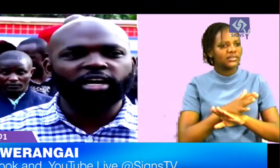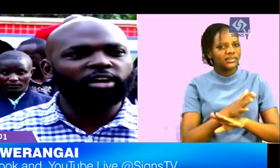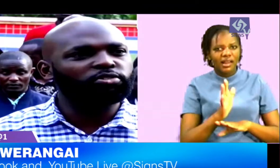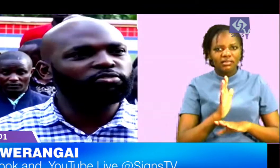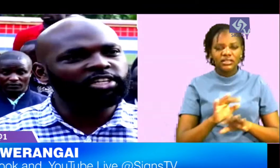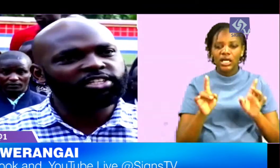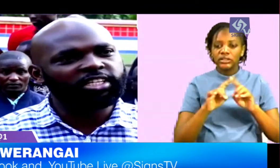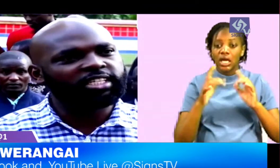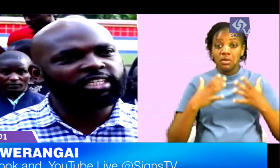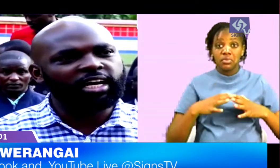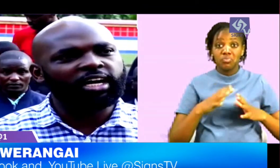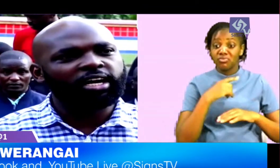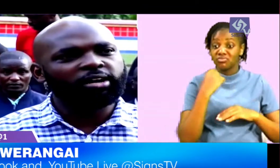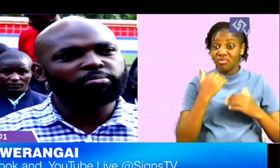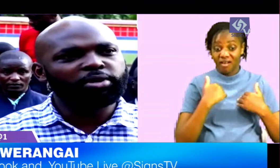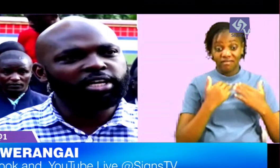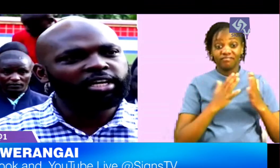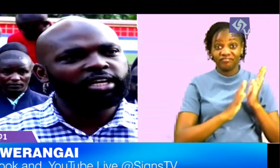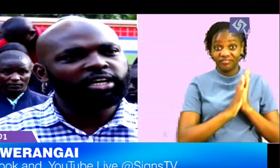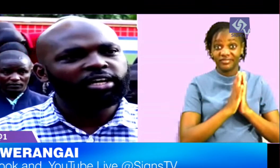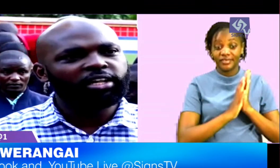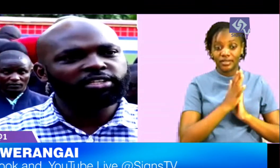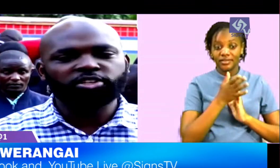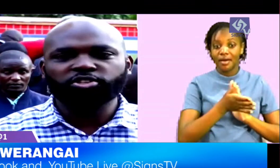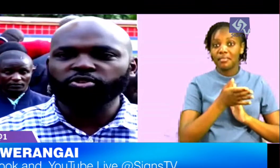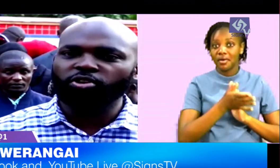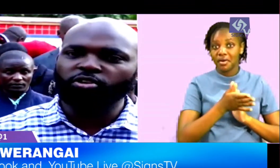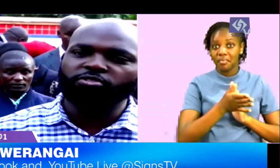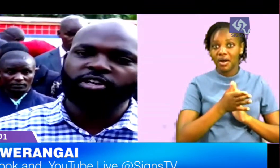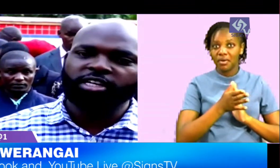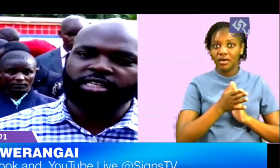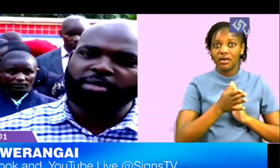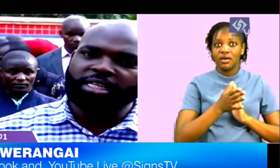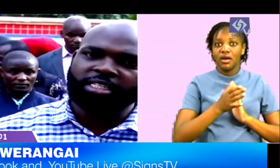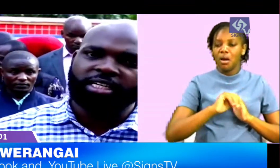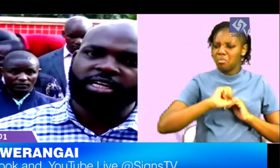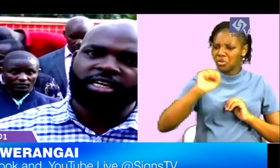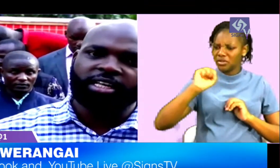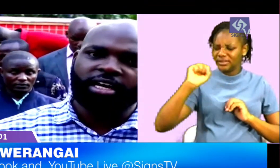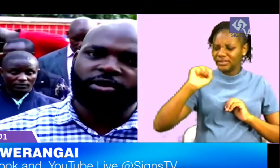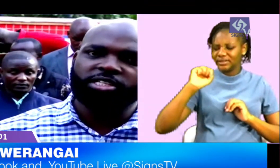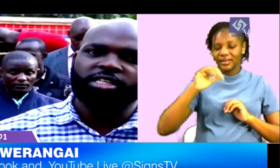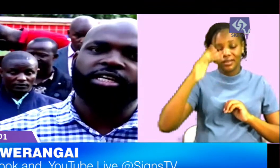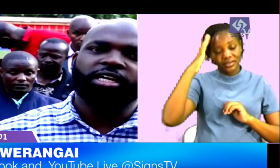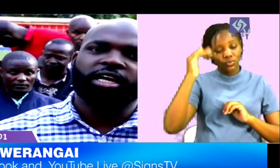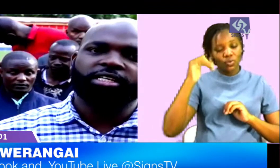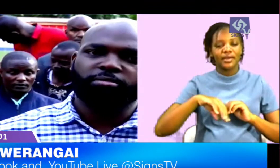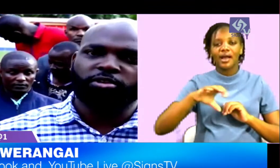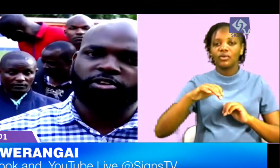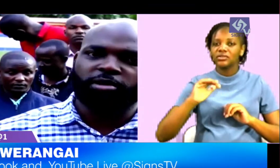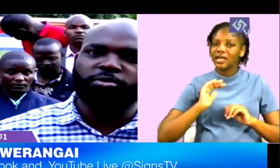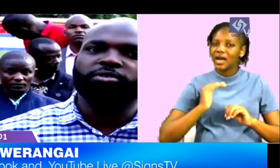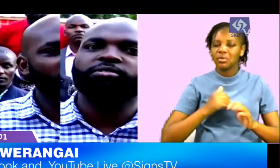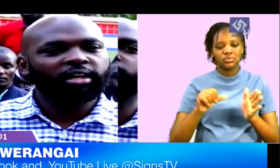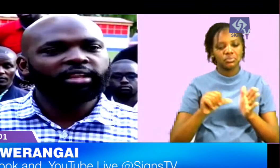a lot of interest that are bringing this issue of instability in the county assembly of Kiambu.